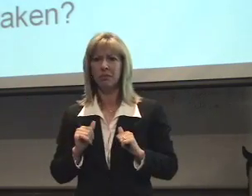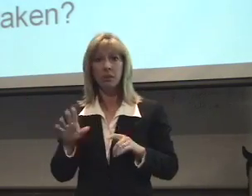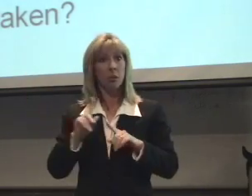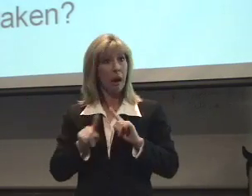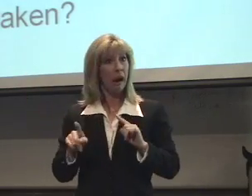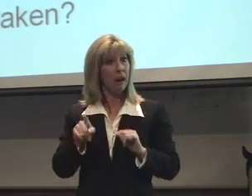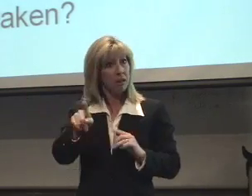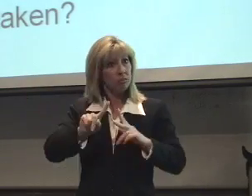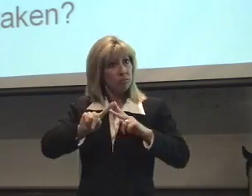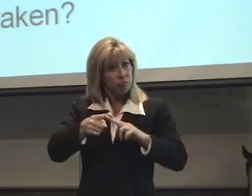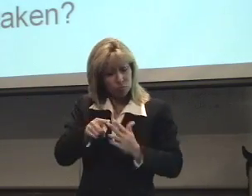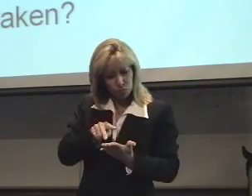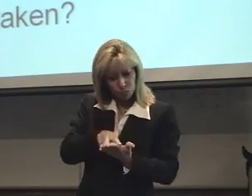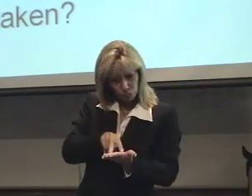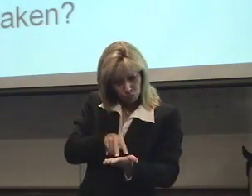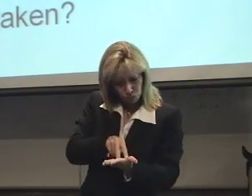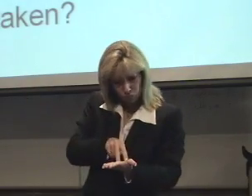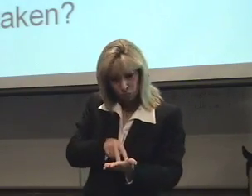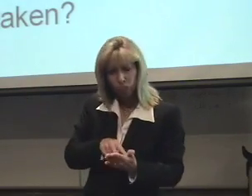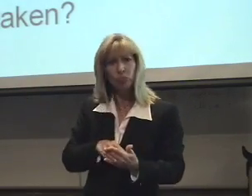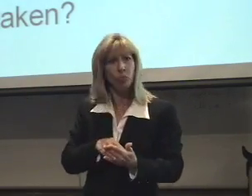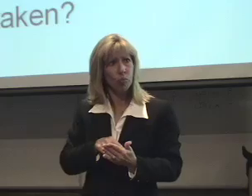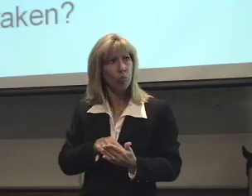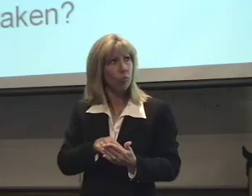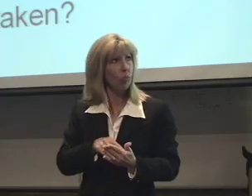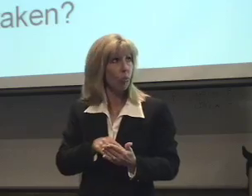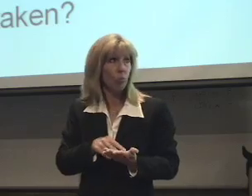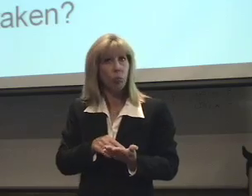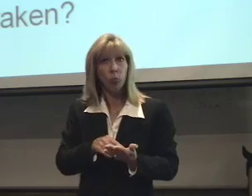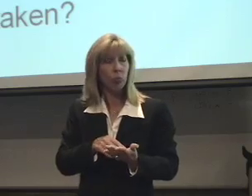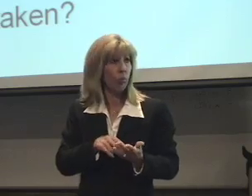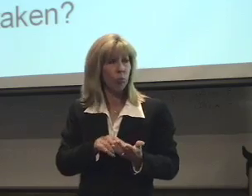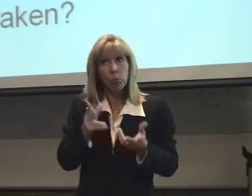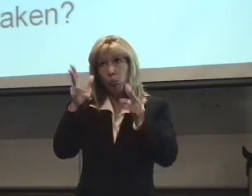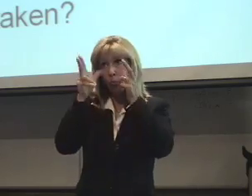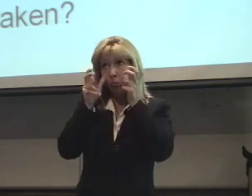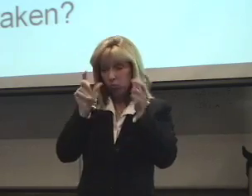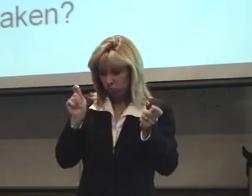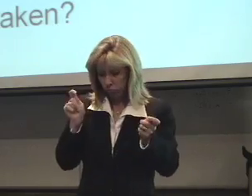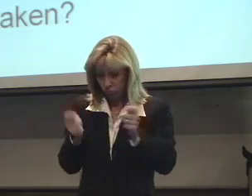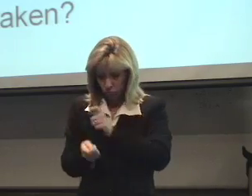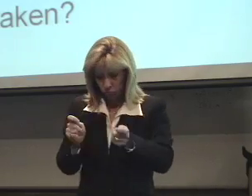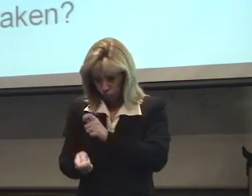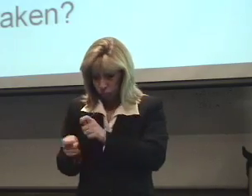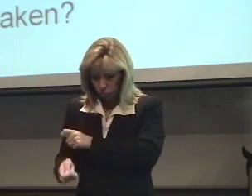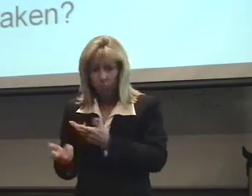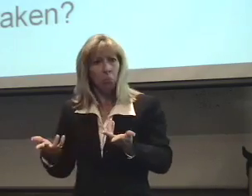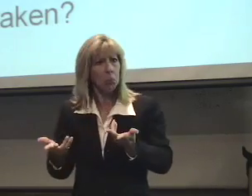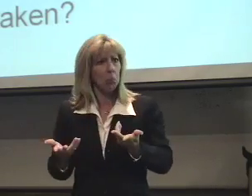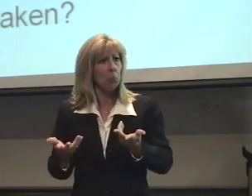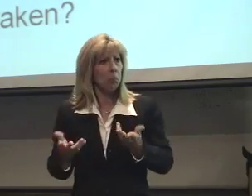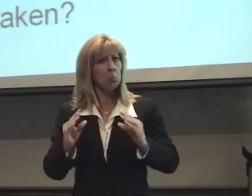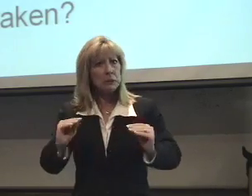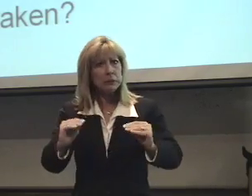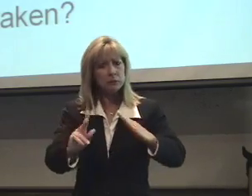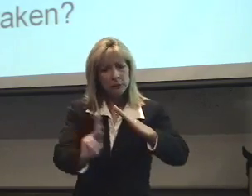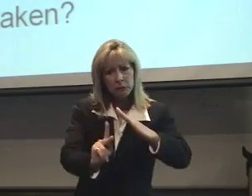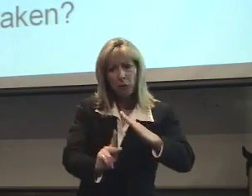read, you can do it for kindergarten, first grade, because a lot of the words will be kind of the